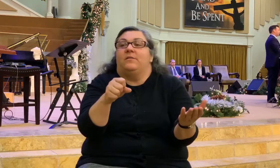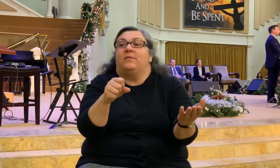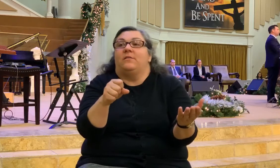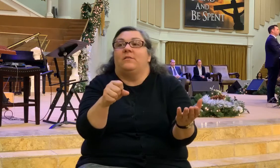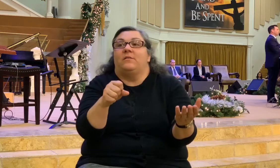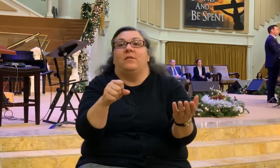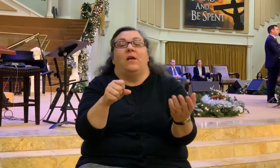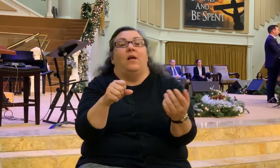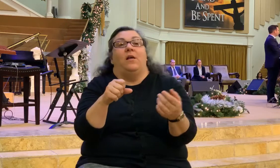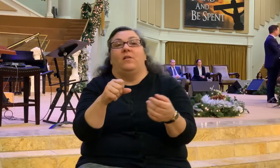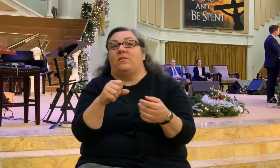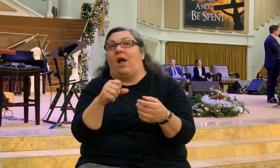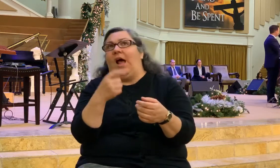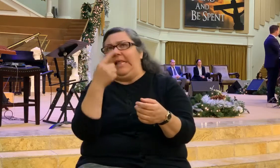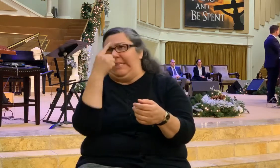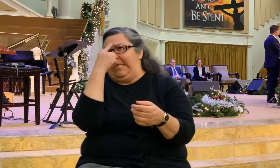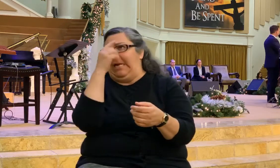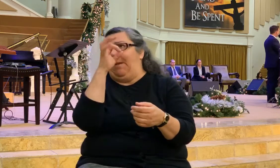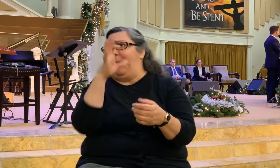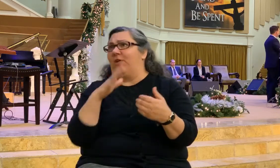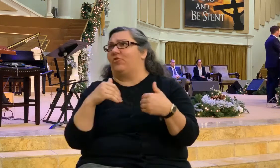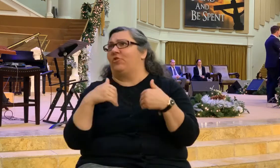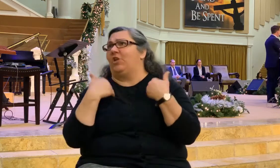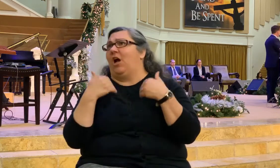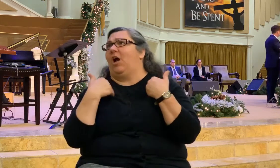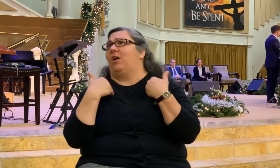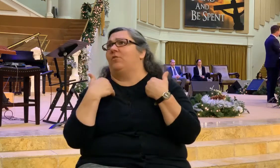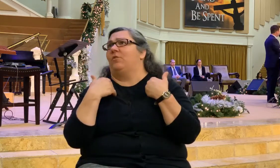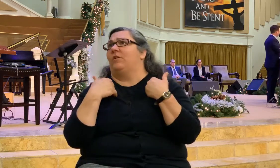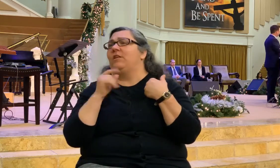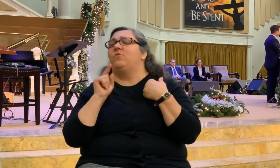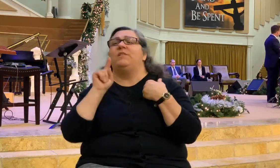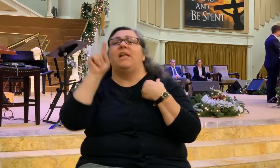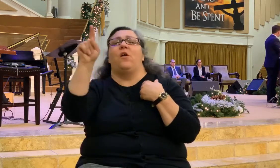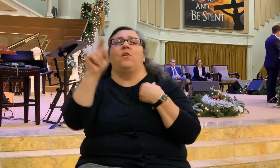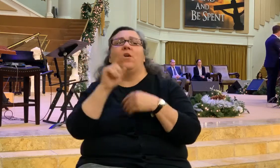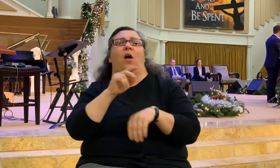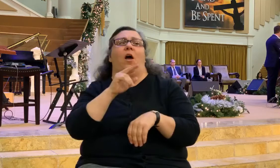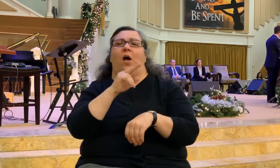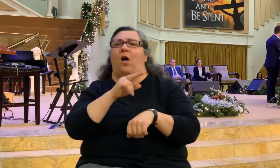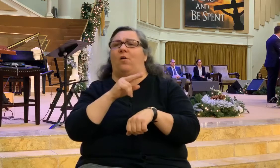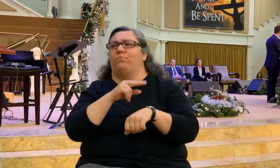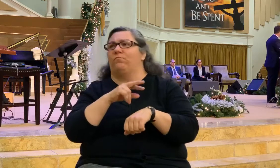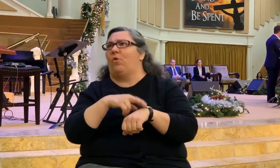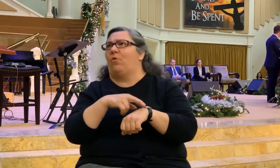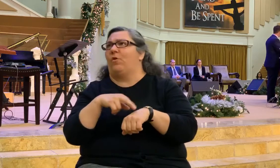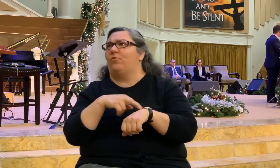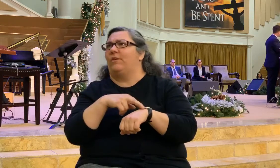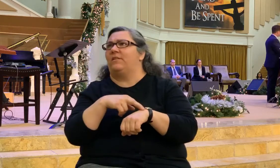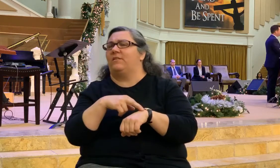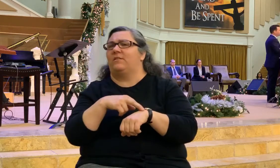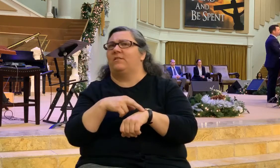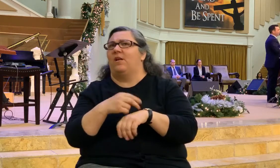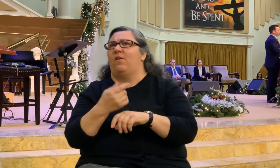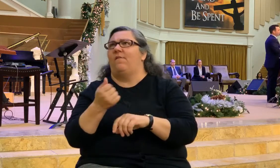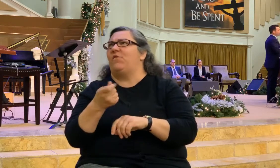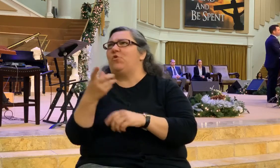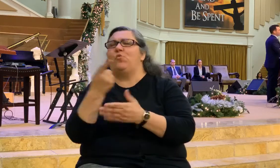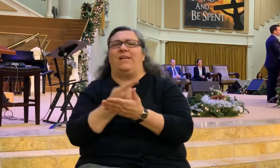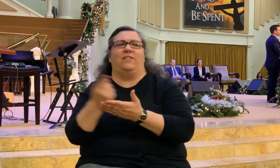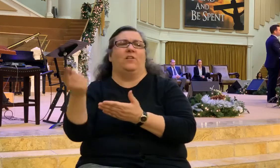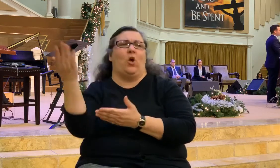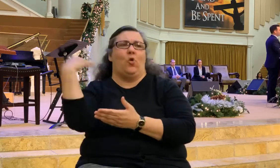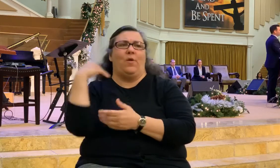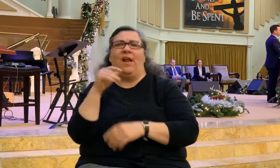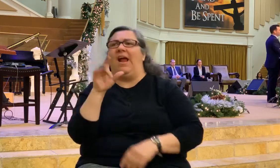On a regular church service, I think Brother Young was there on a Wednesday night a few weeks ago, 85 or 90 people in church. 85